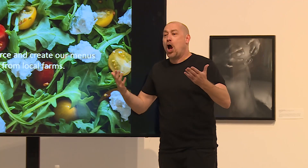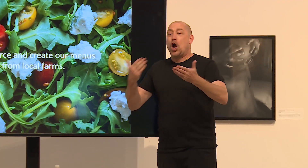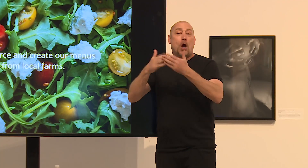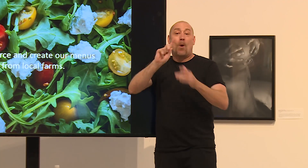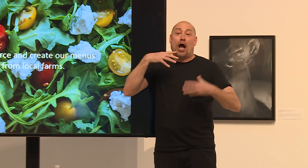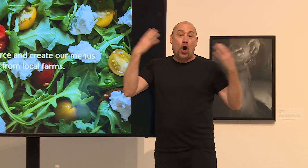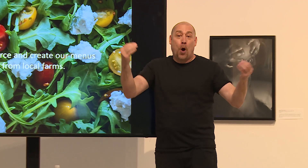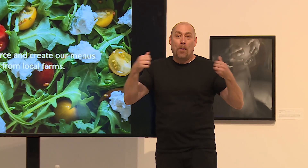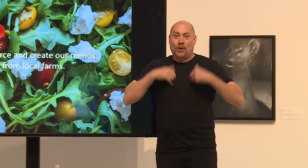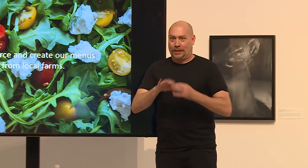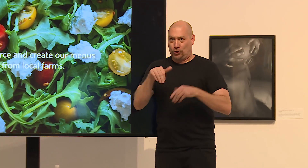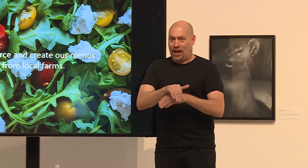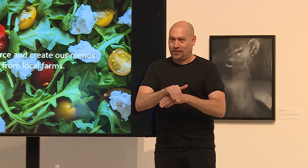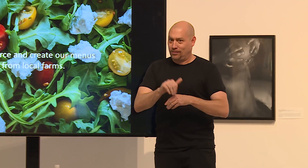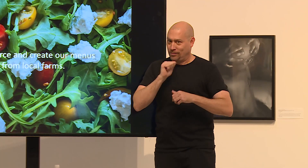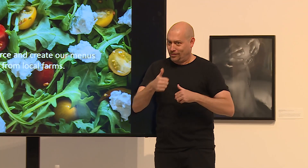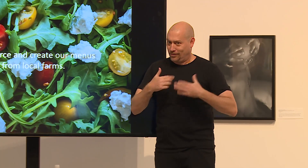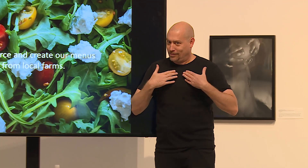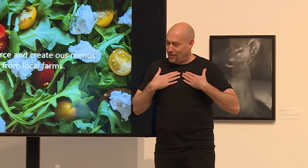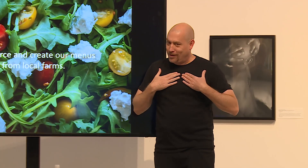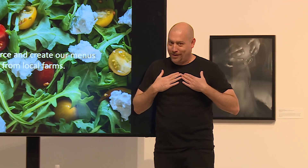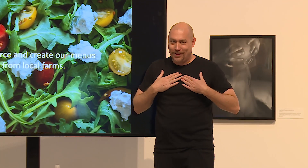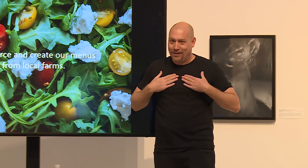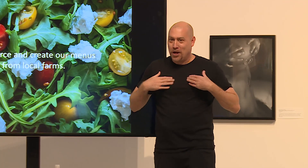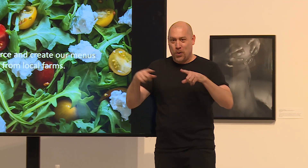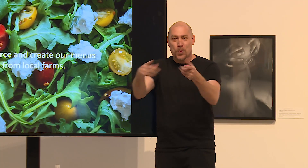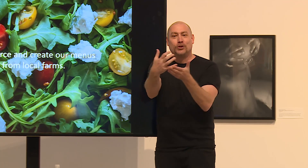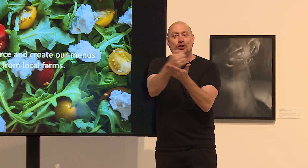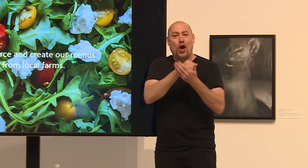tourist thing. I got my backpack with me because, we're out and about.